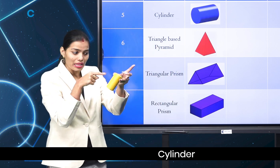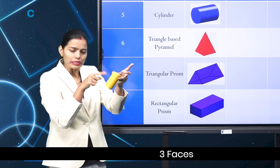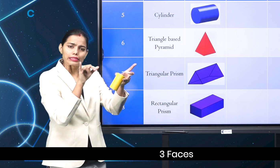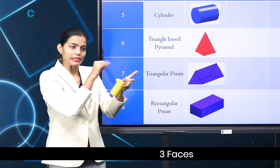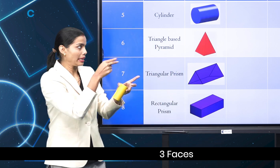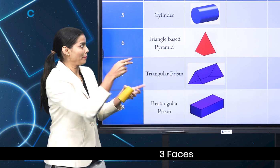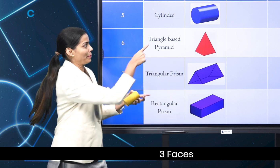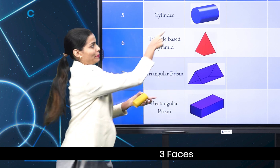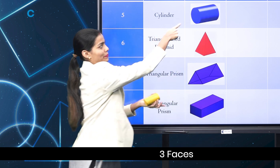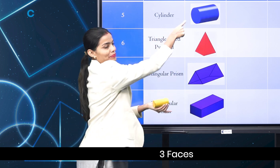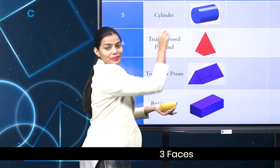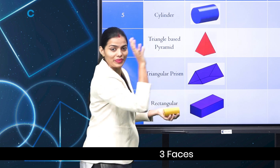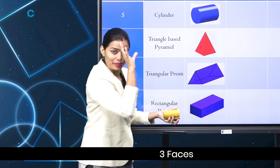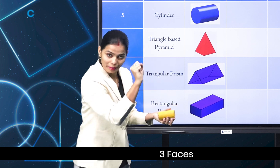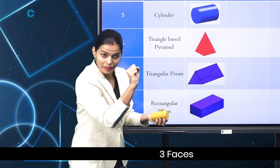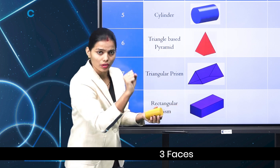3 faces,